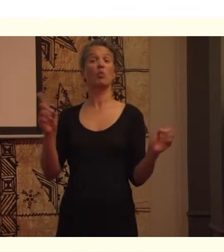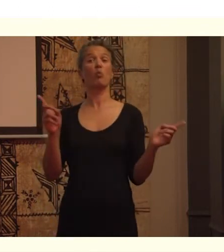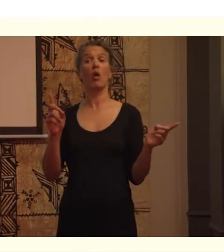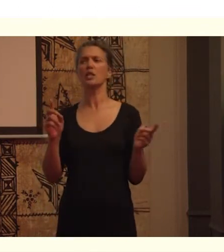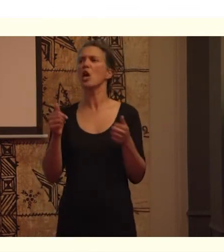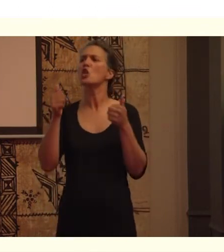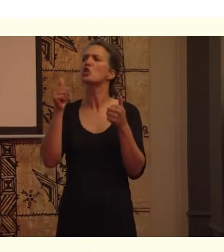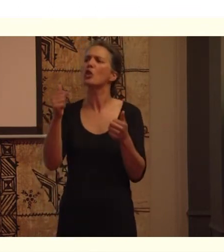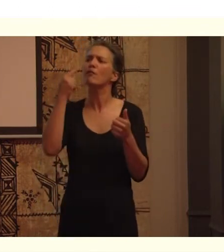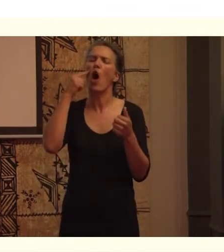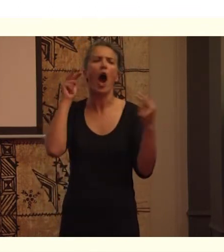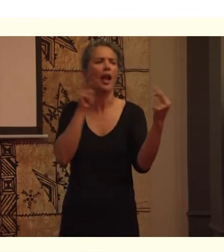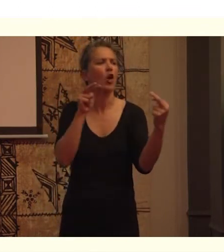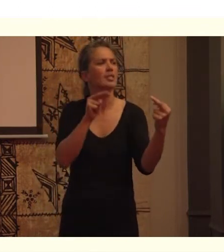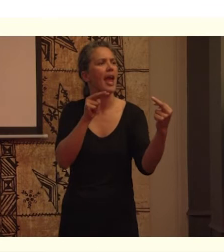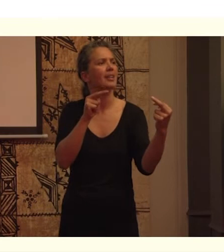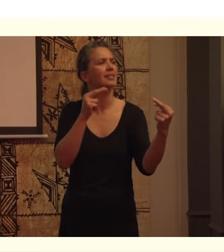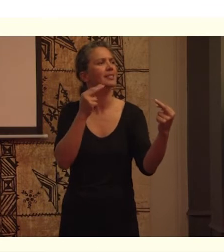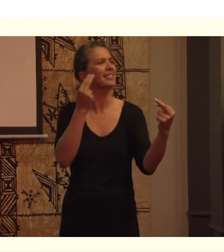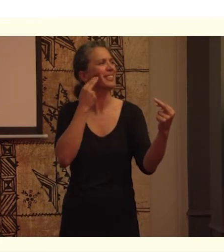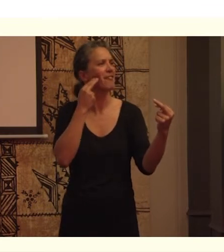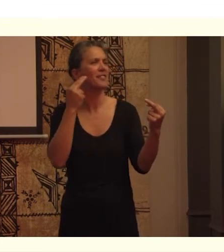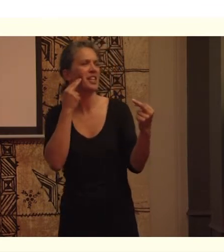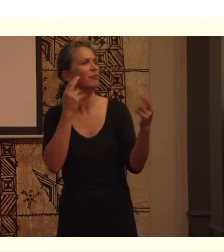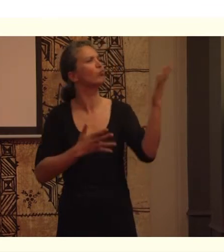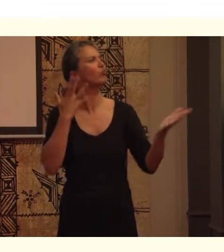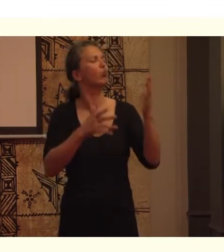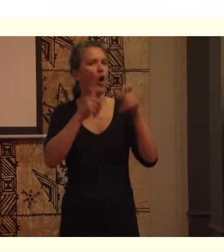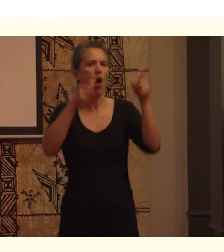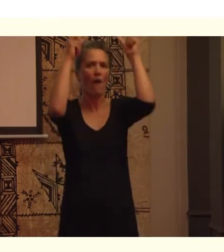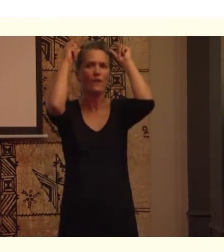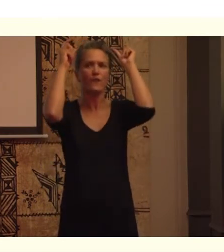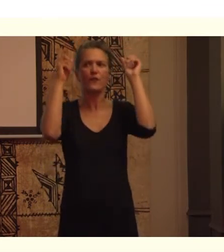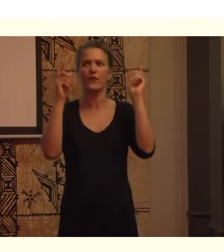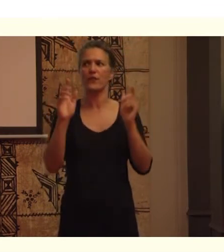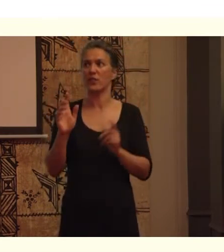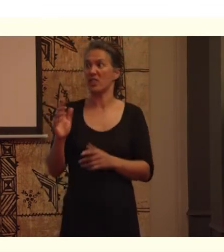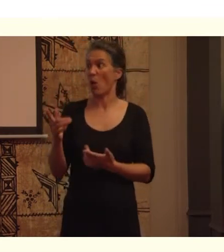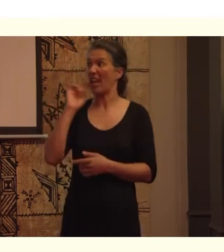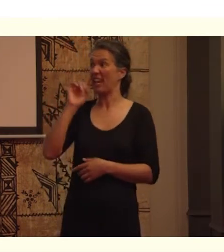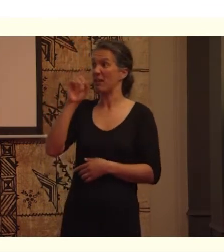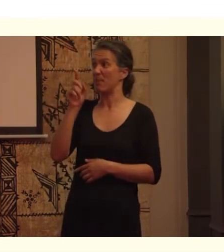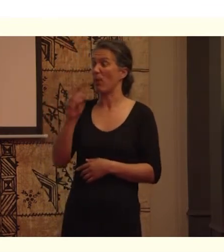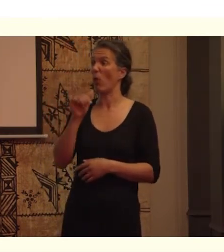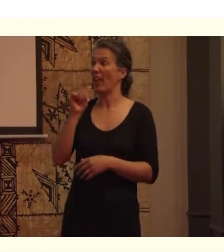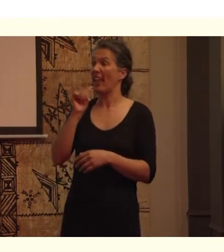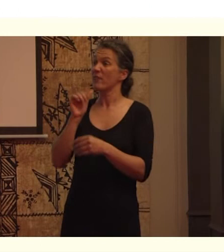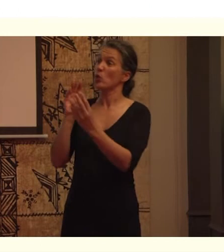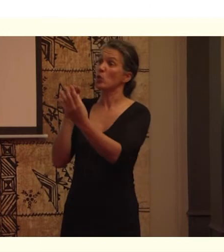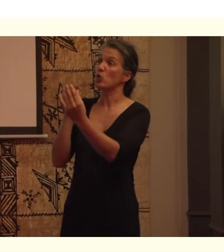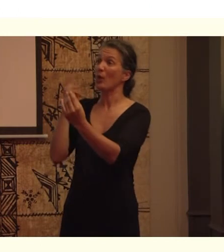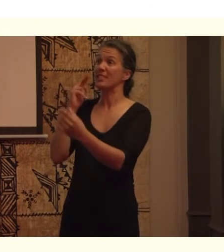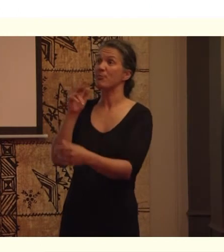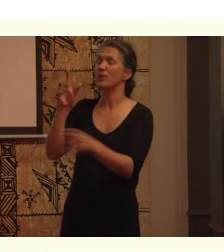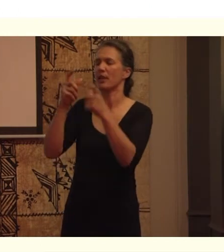really good to make eye contact when people are signing, all right? So, and a good example of that is not to wear sunglasses because they can't see your eyes. So it's really